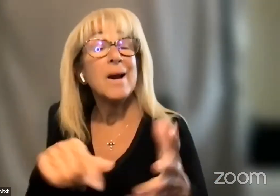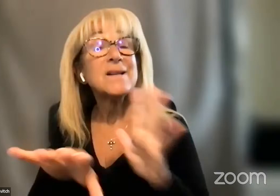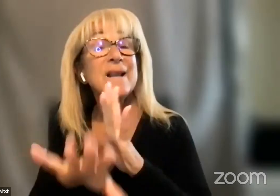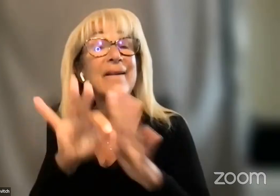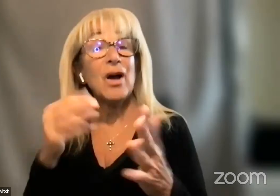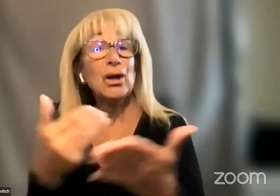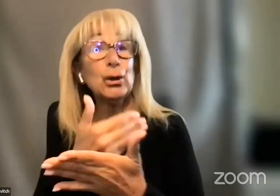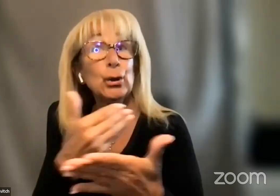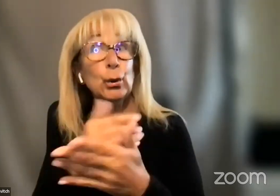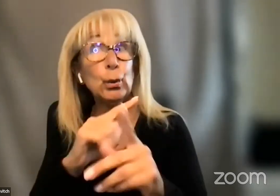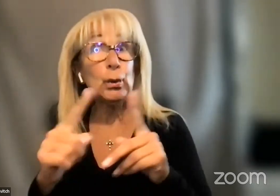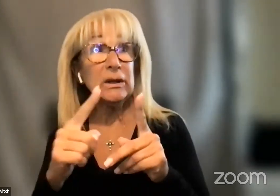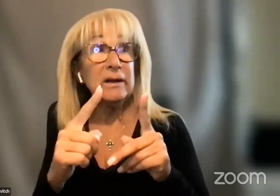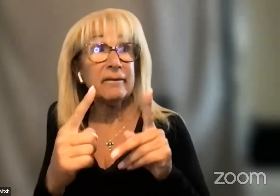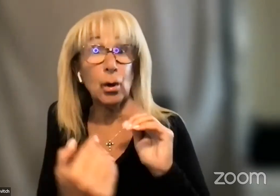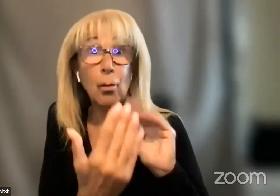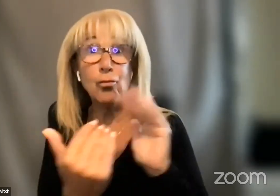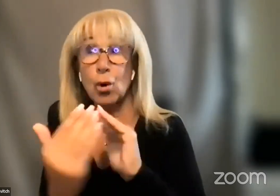do outreach,